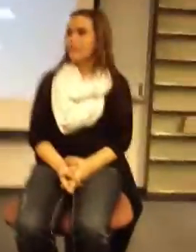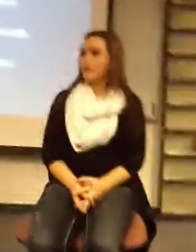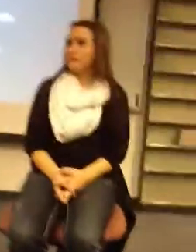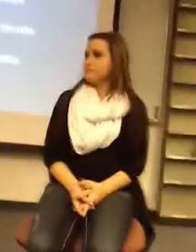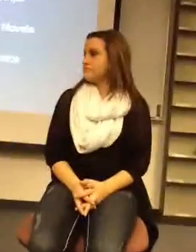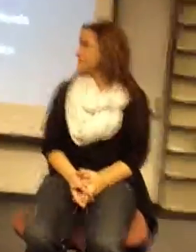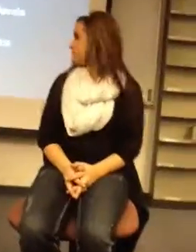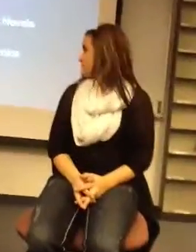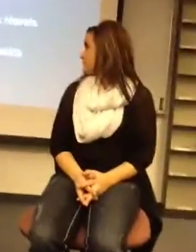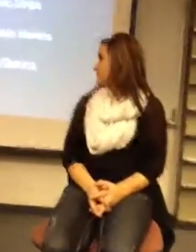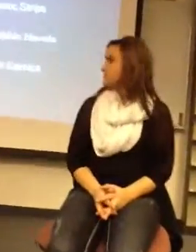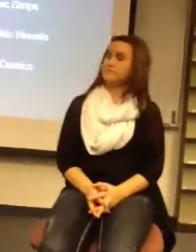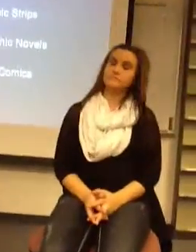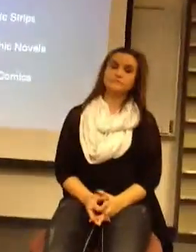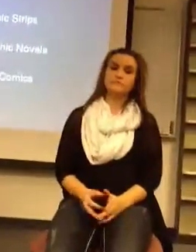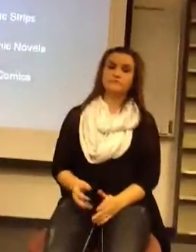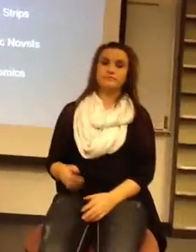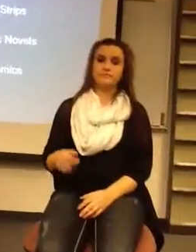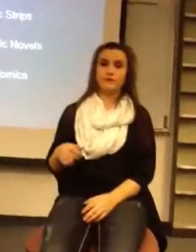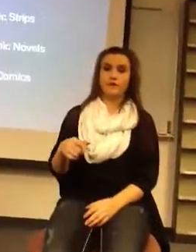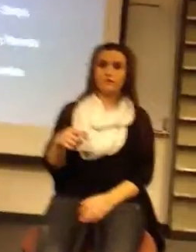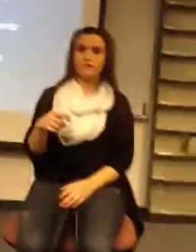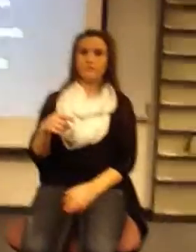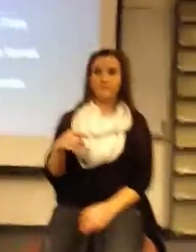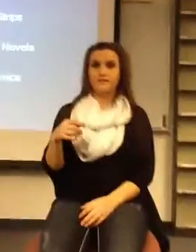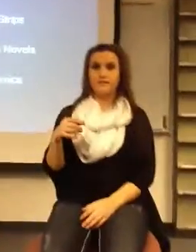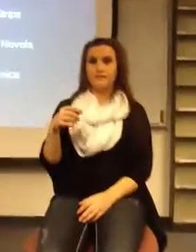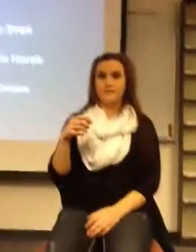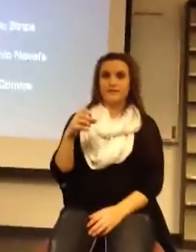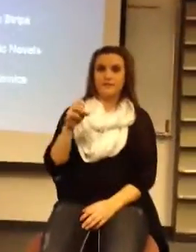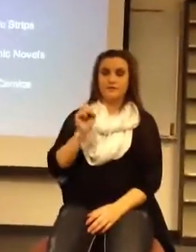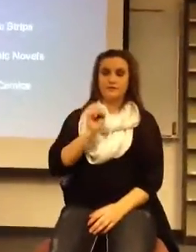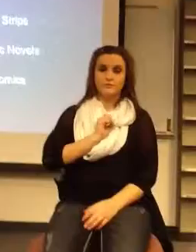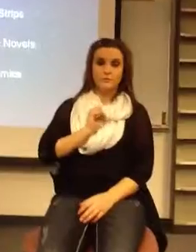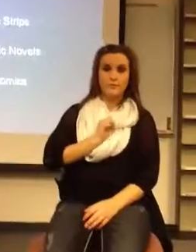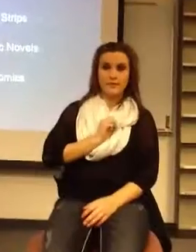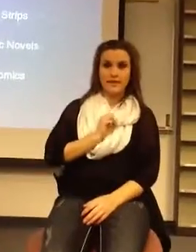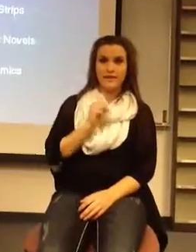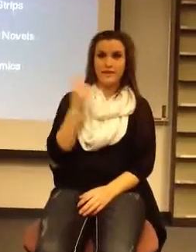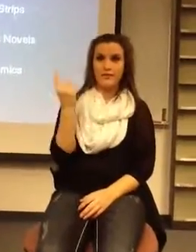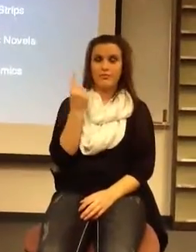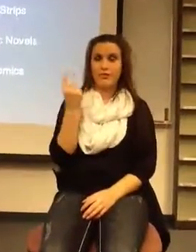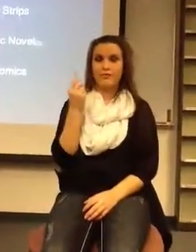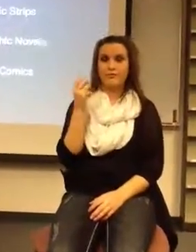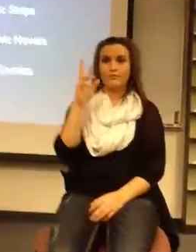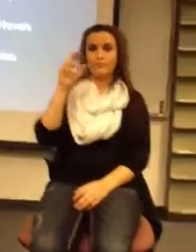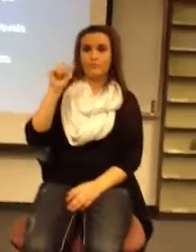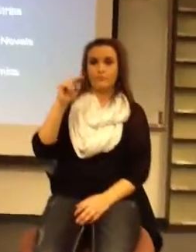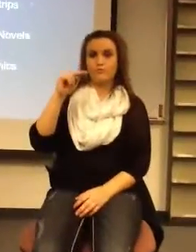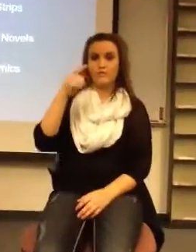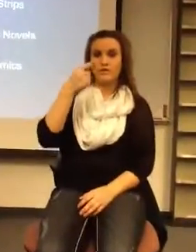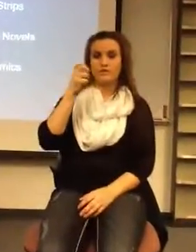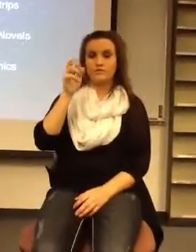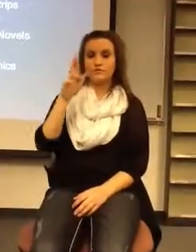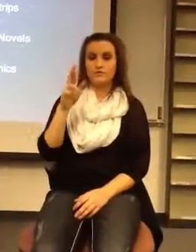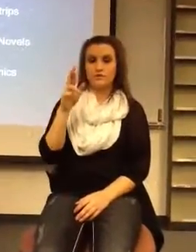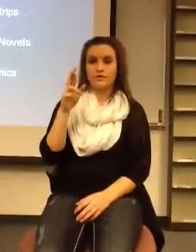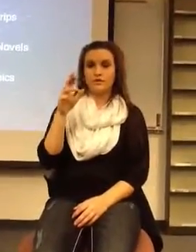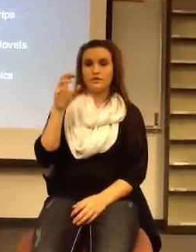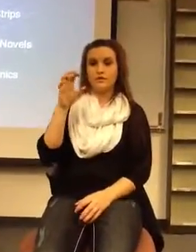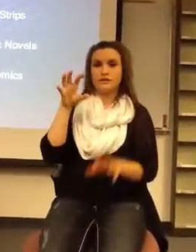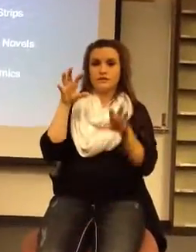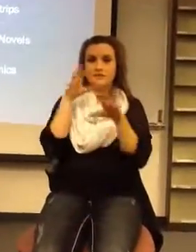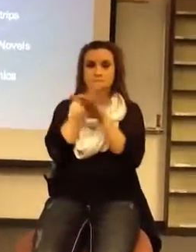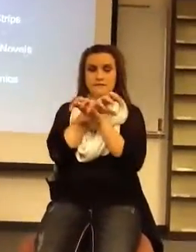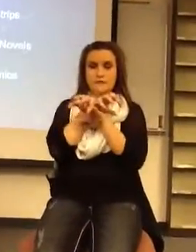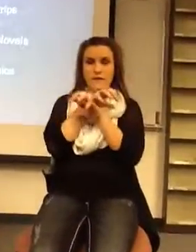comic books as we know them, Superman, the Lone Ranger, Wonder Woman, Spider-Man, these are all